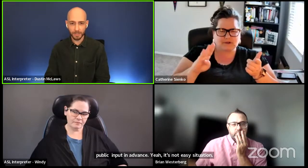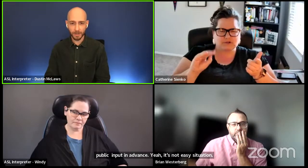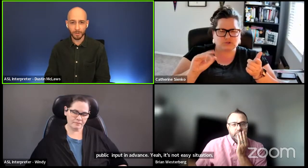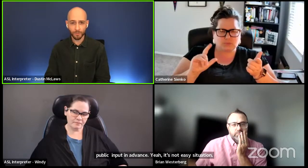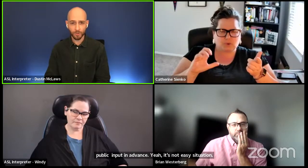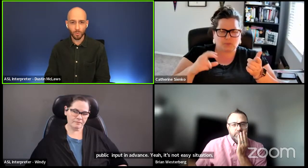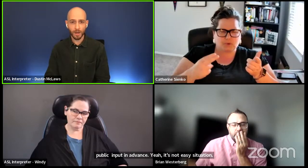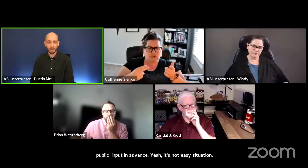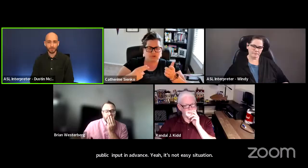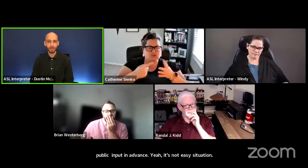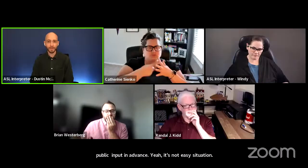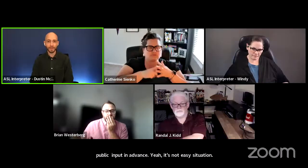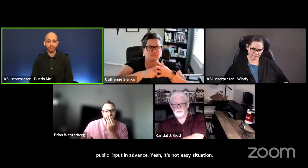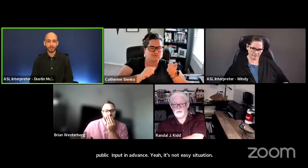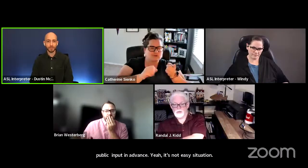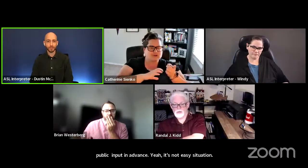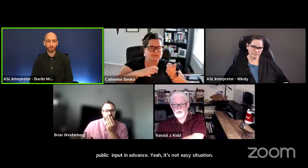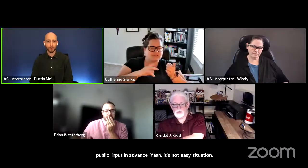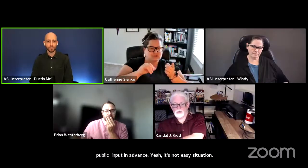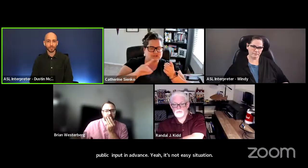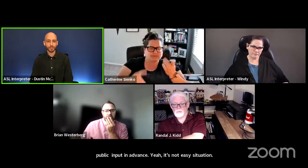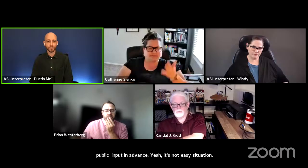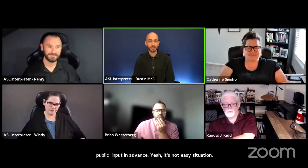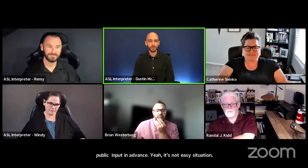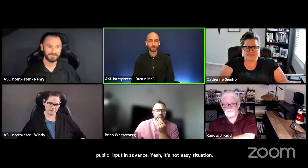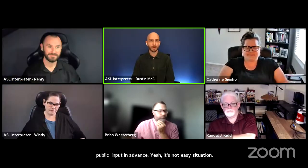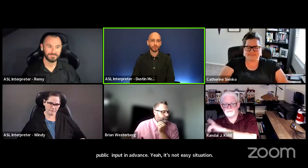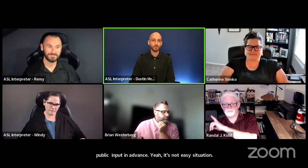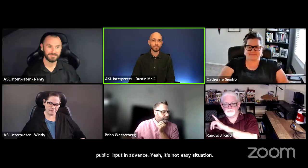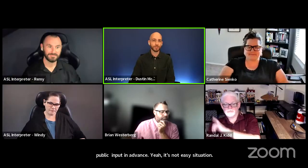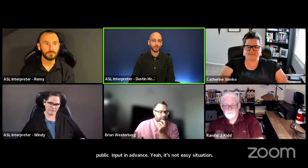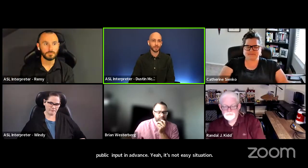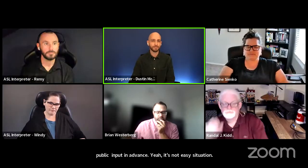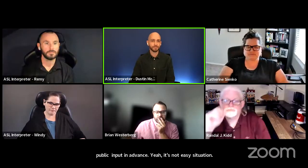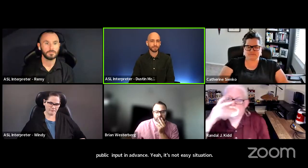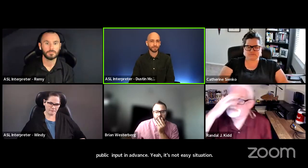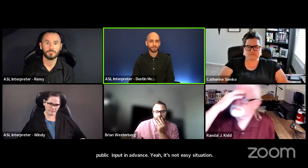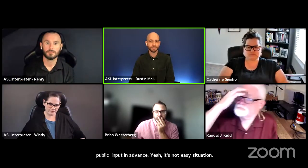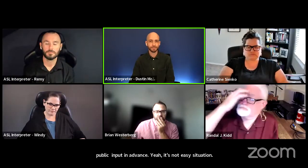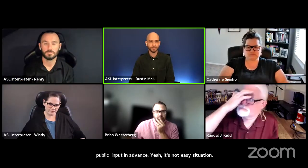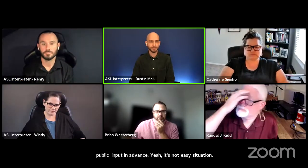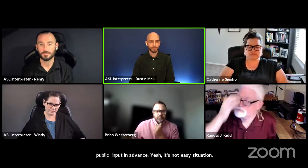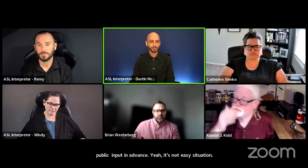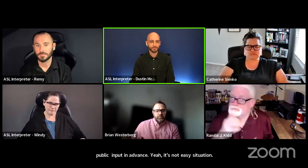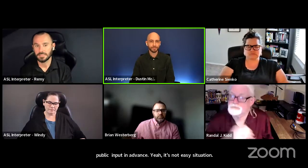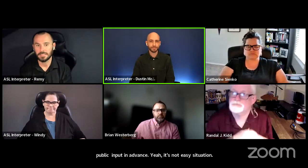who's had his hand up for a while, and then Commissioner Bomarsich. We'll start with you, Commissioner Kidd.